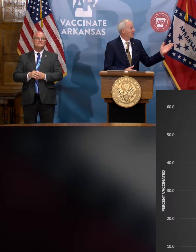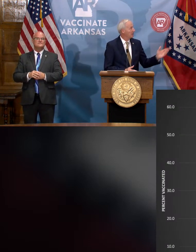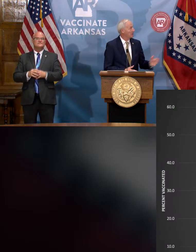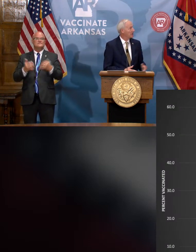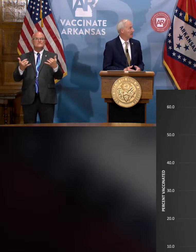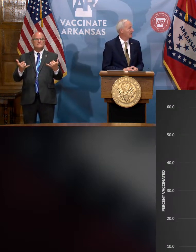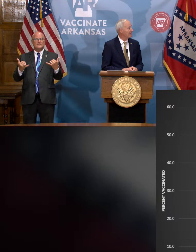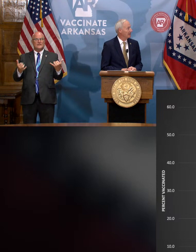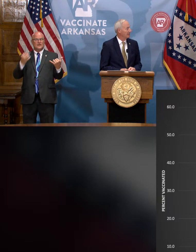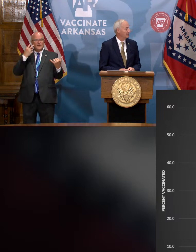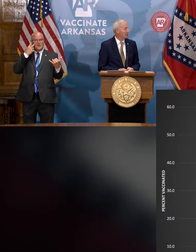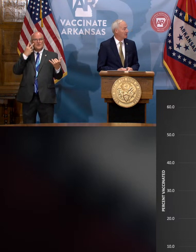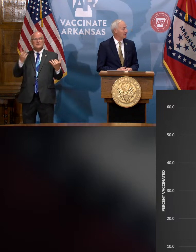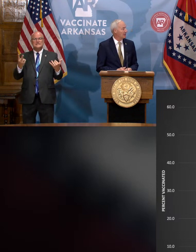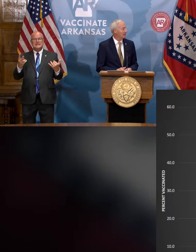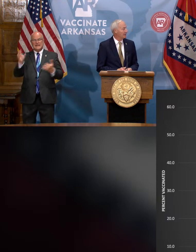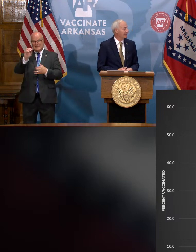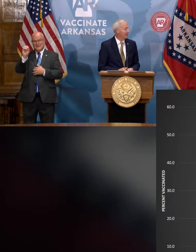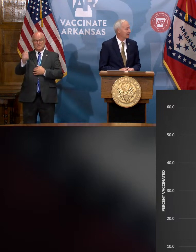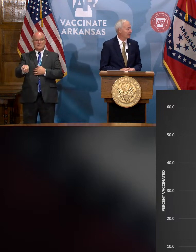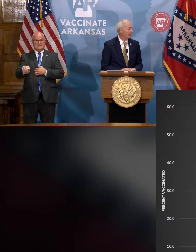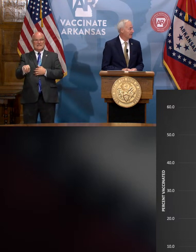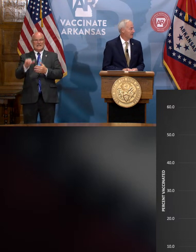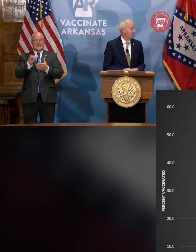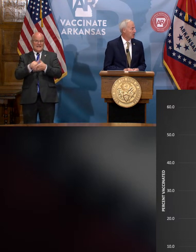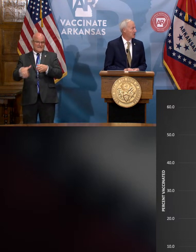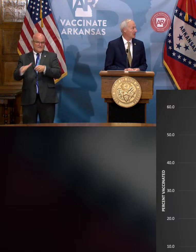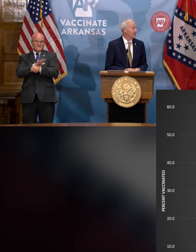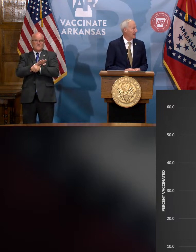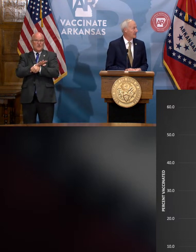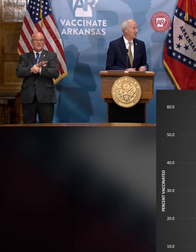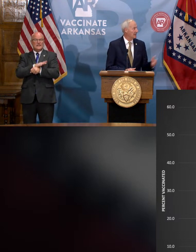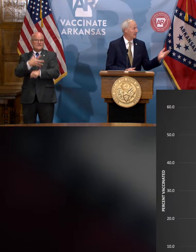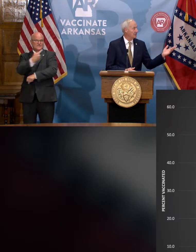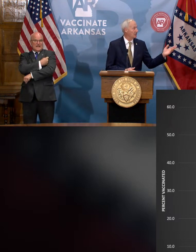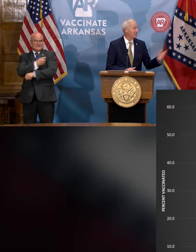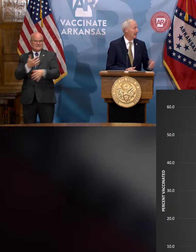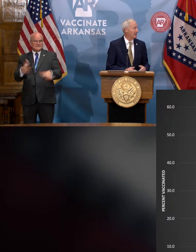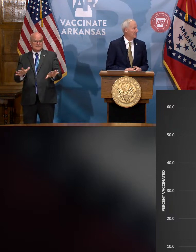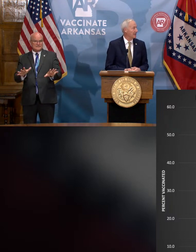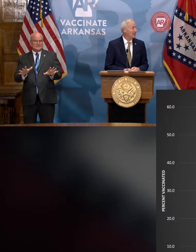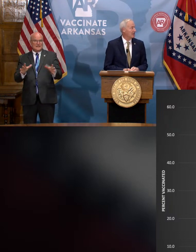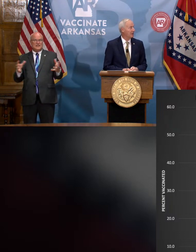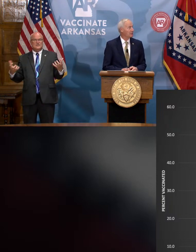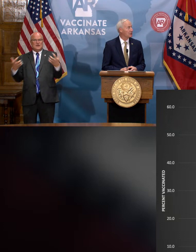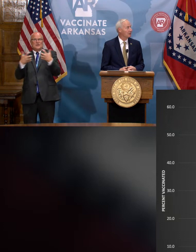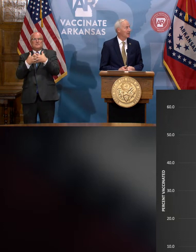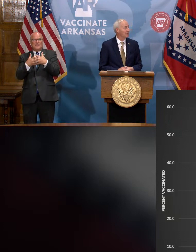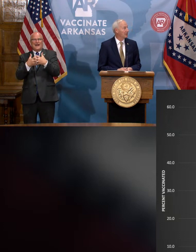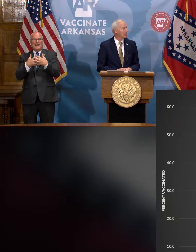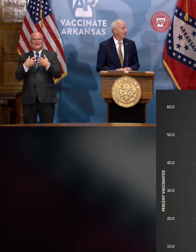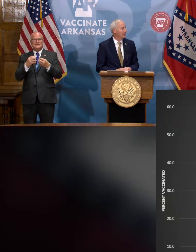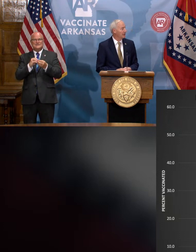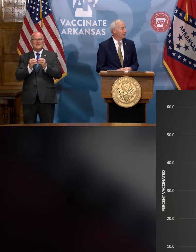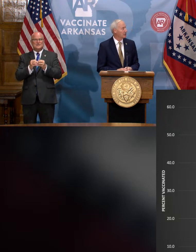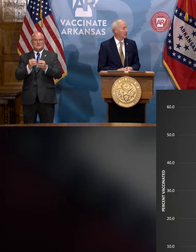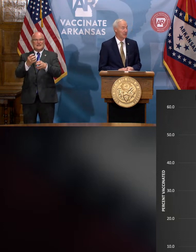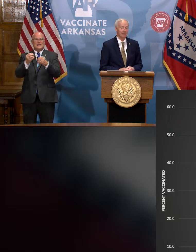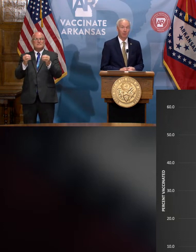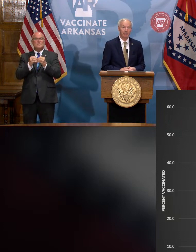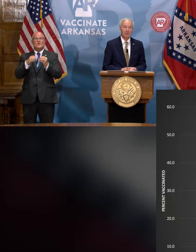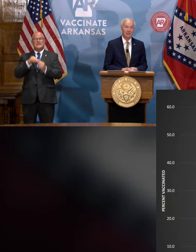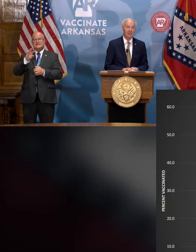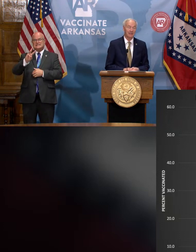With that, we see the percent that's fully and partially vaccinated. You combine those two numbers and you get